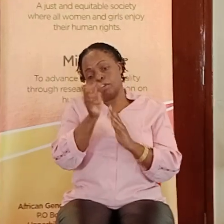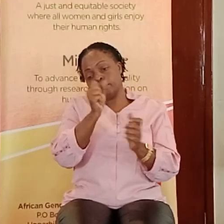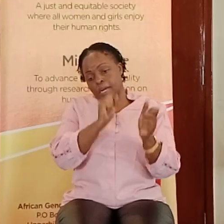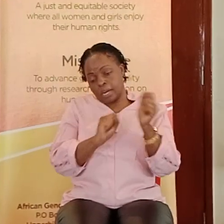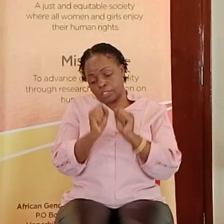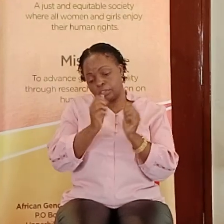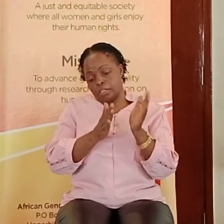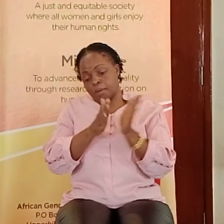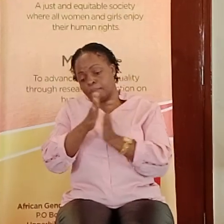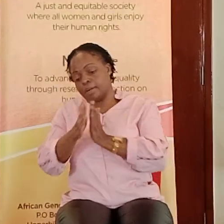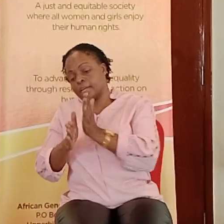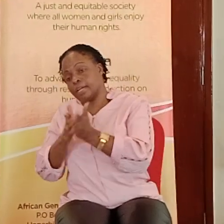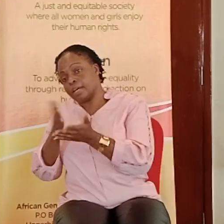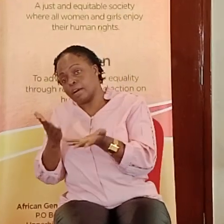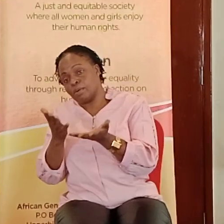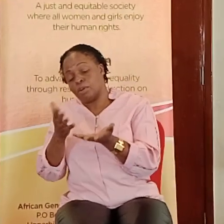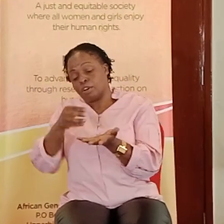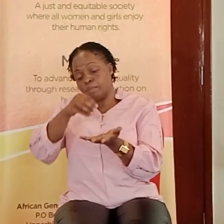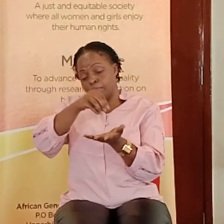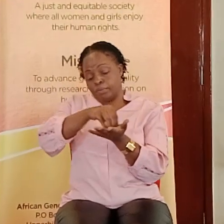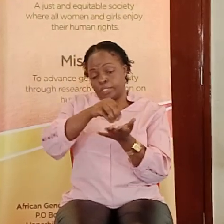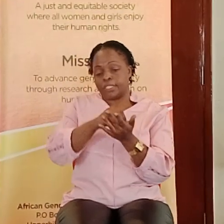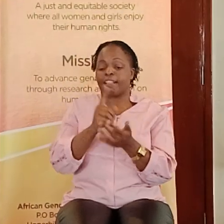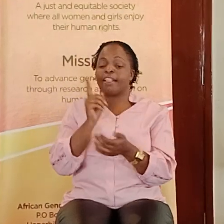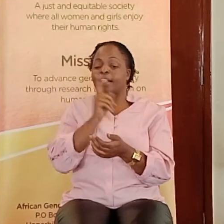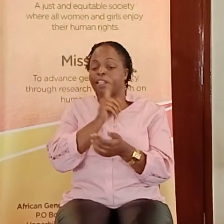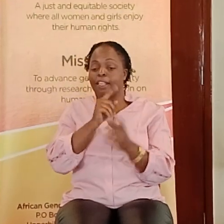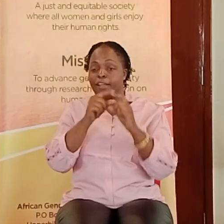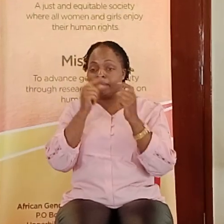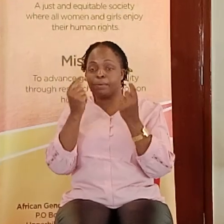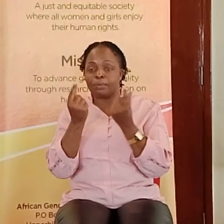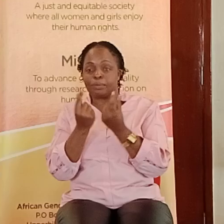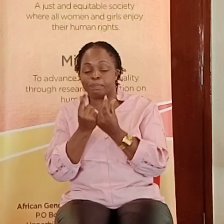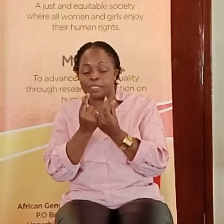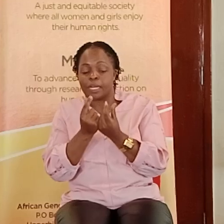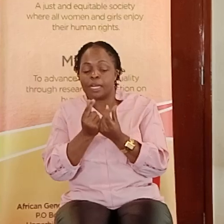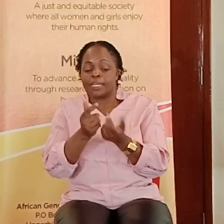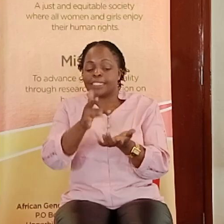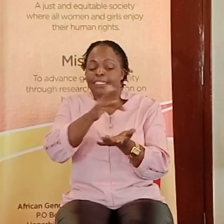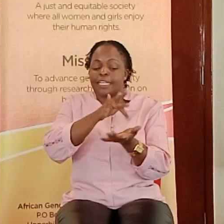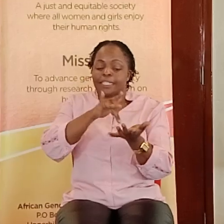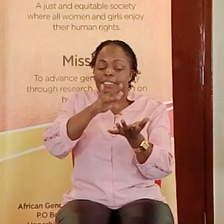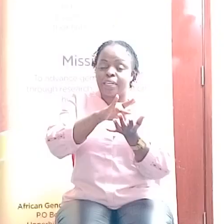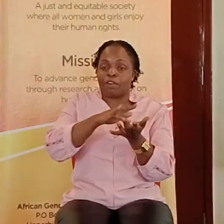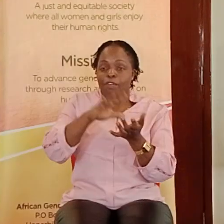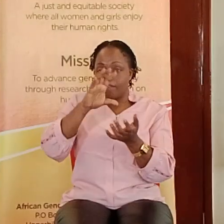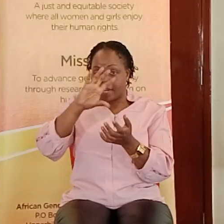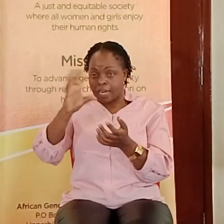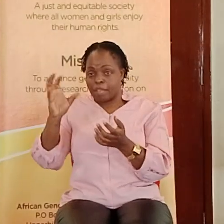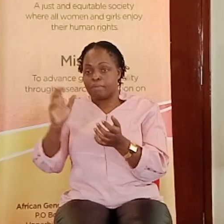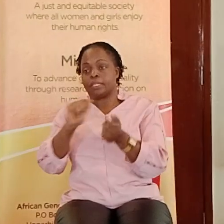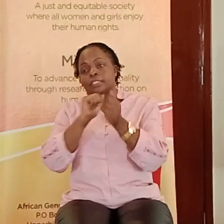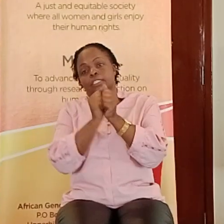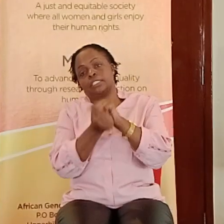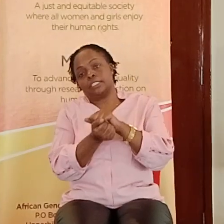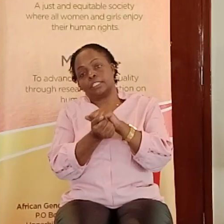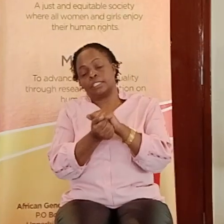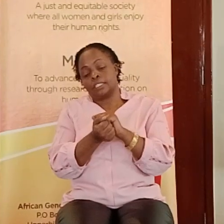for placing vulnerable groups at the center of climate investment? They suffer the